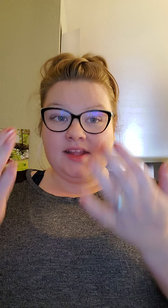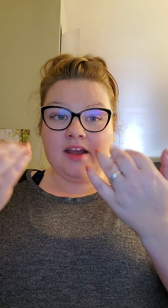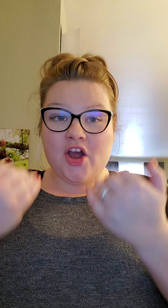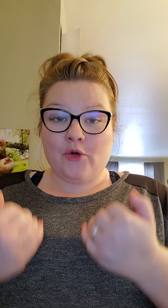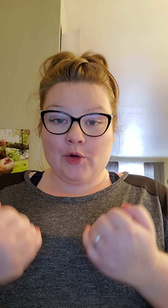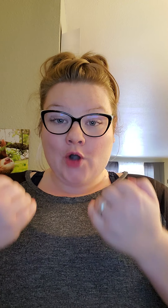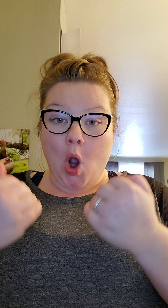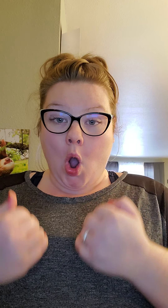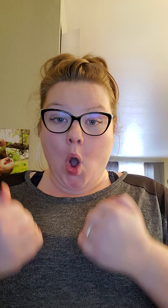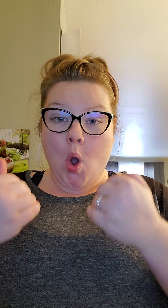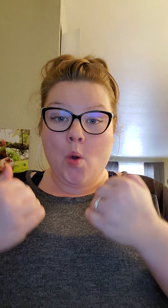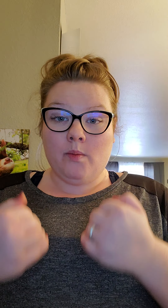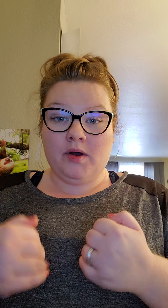R, O, B.